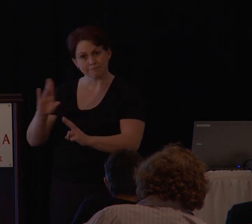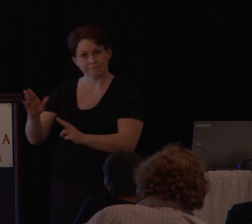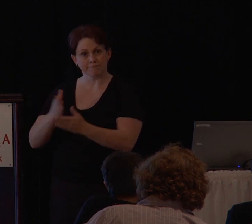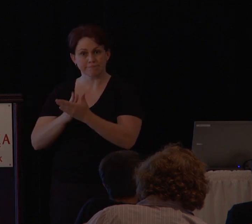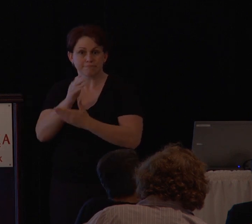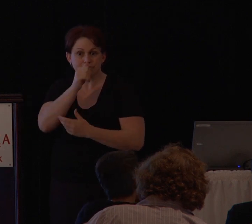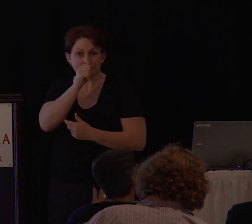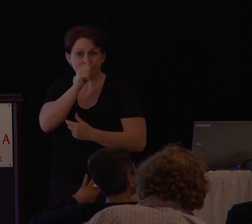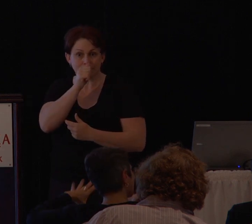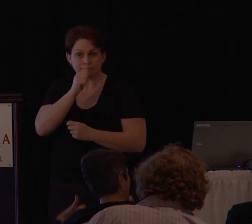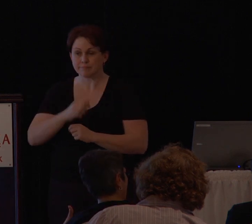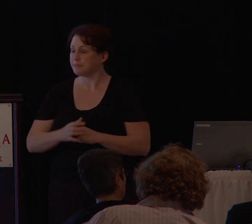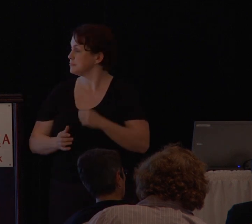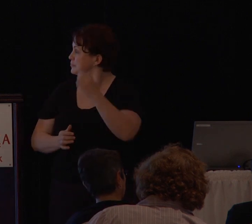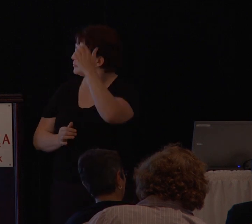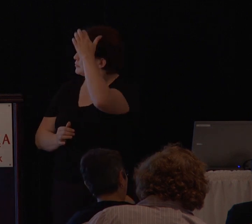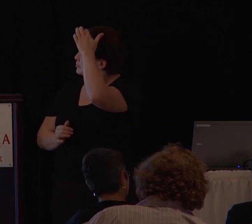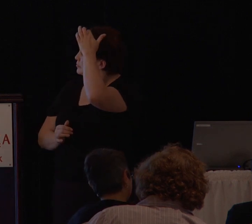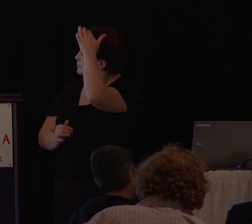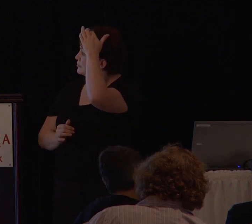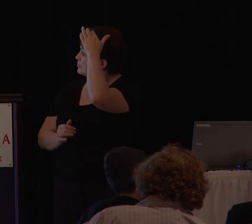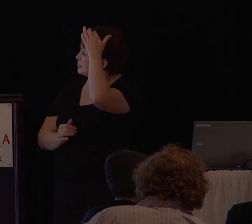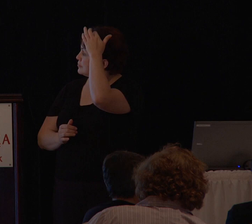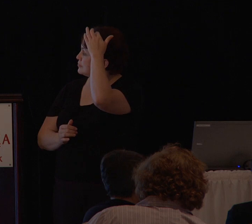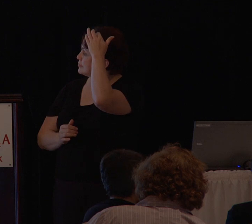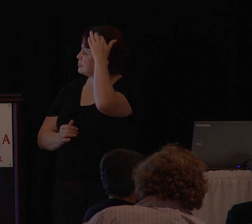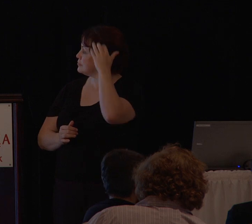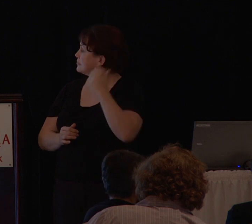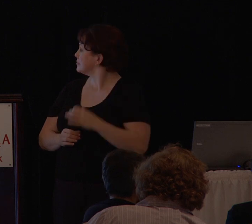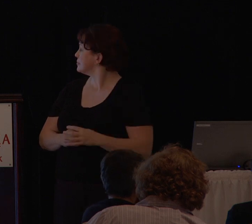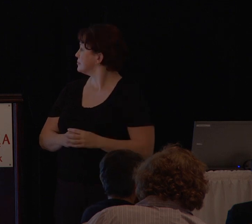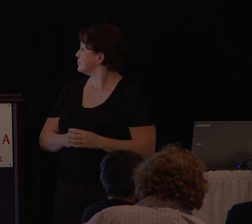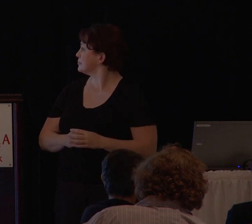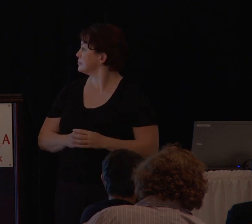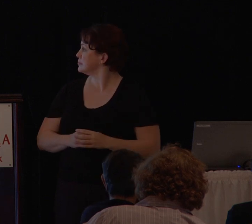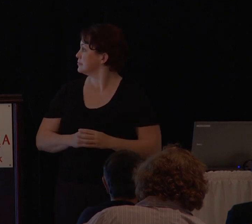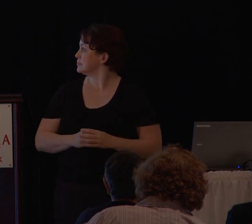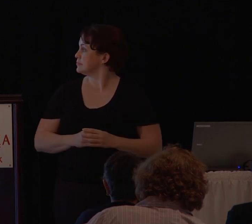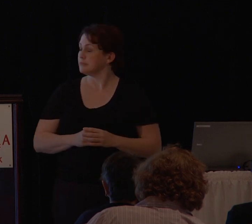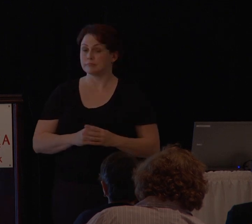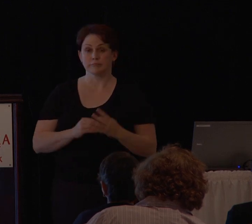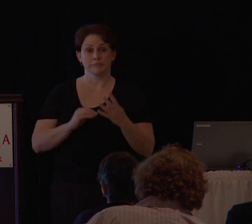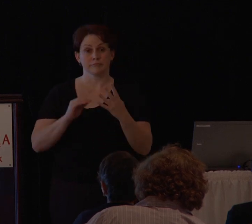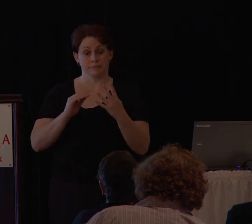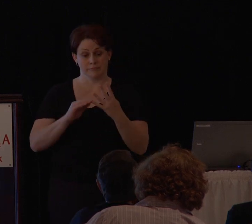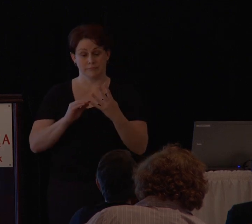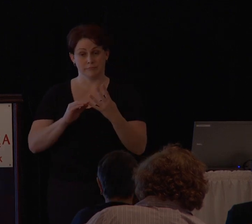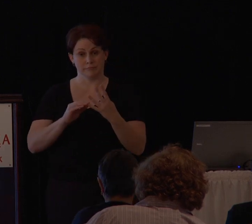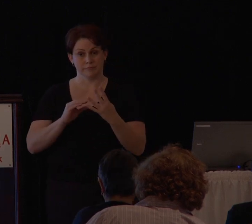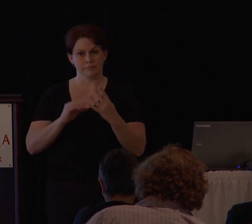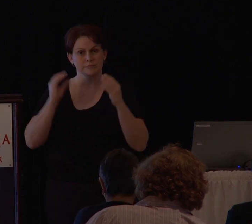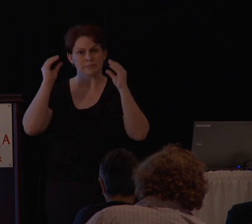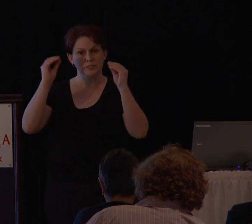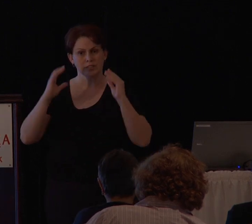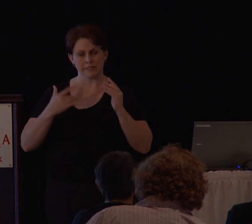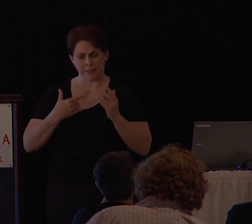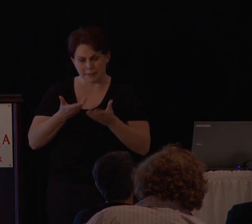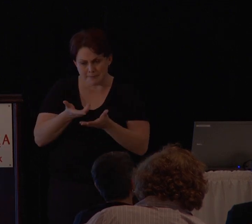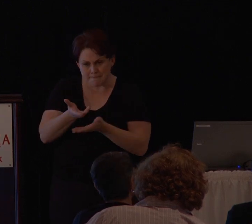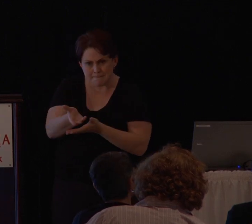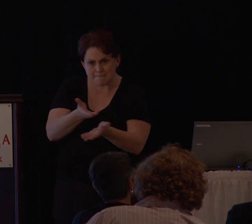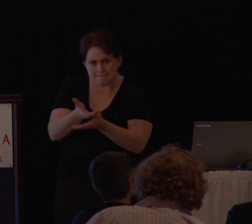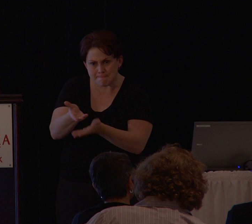And finally, they found engaging the students in the class to be sometimes